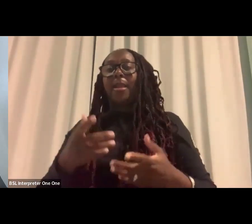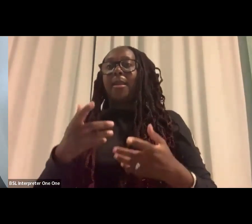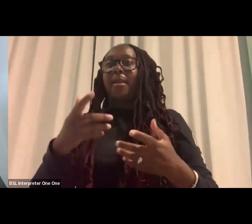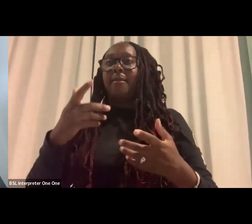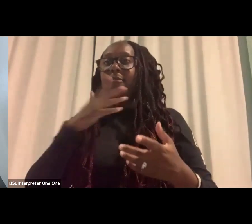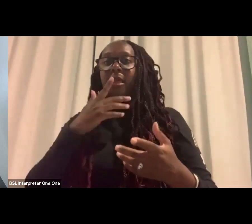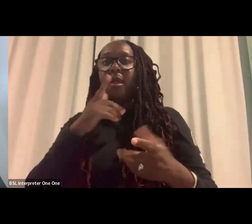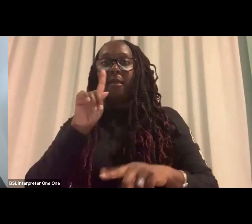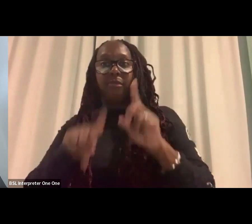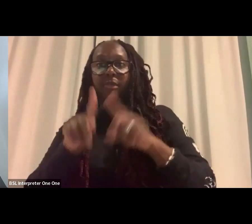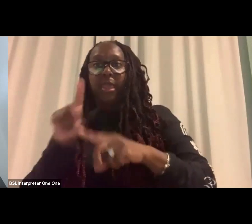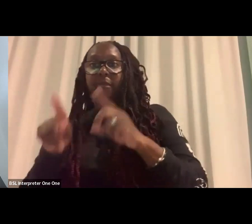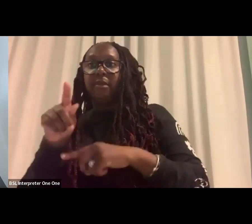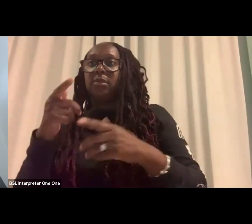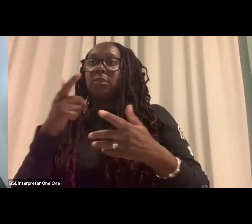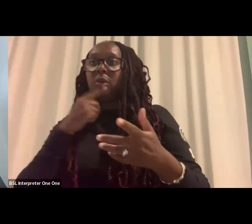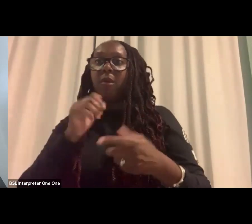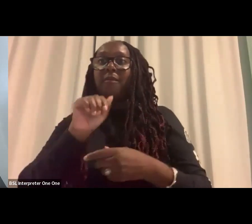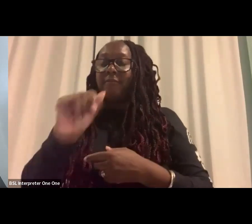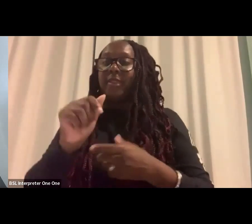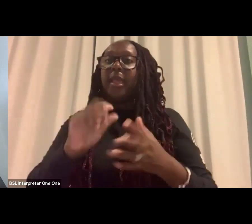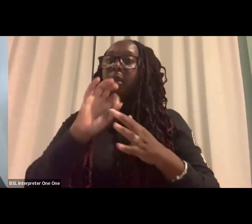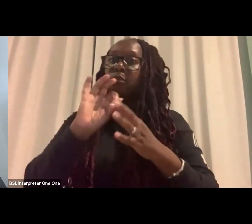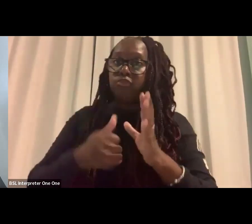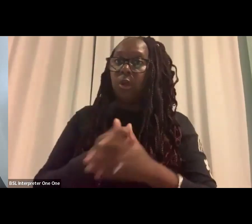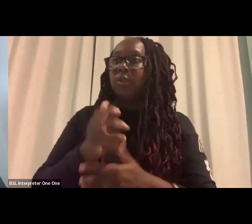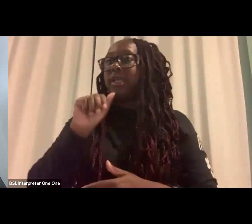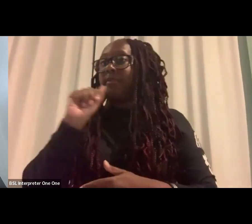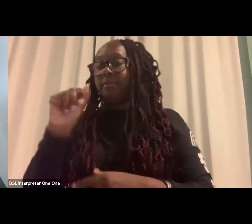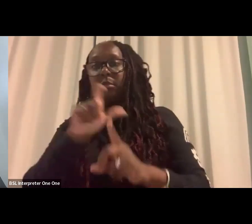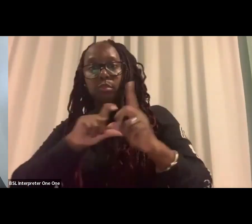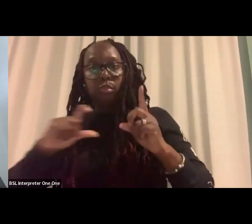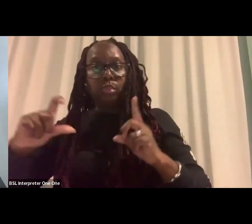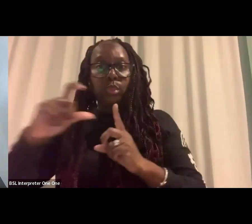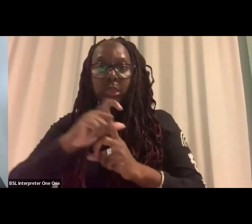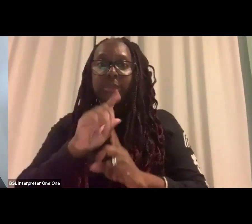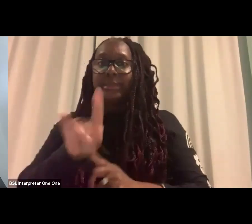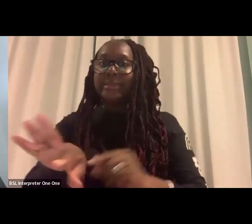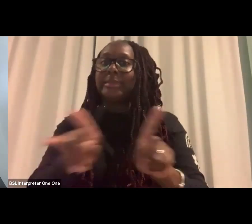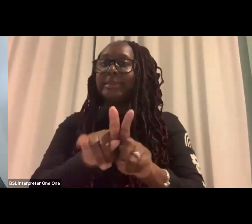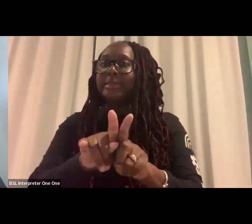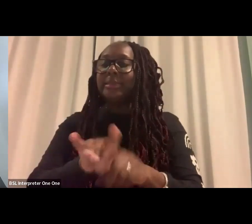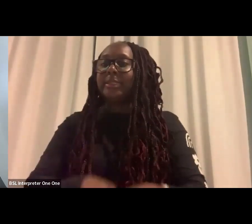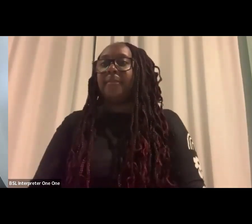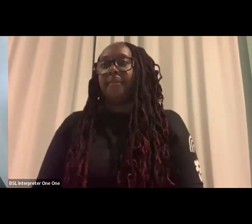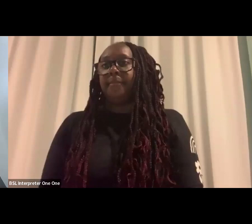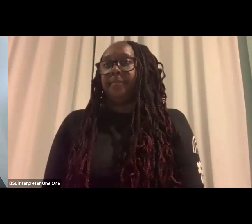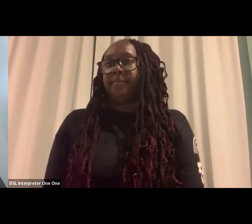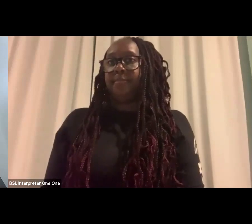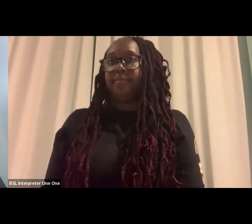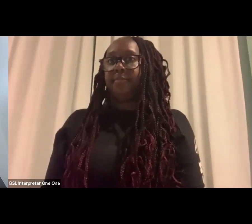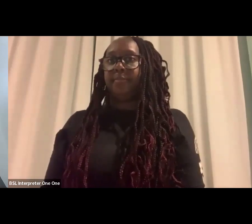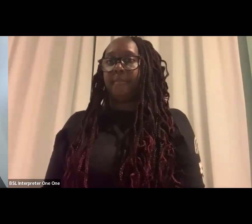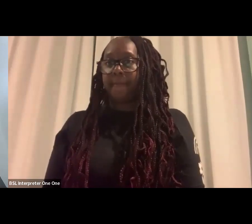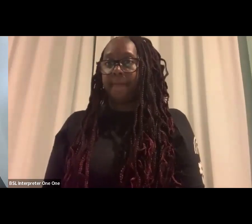major say in formulation of their plans and projects in their own community. We have our